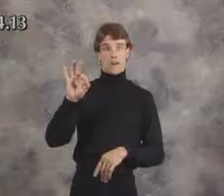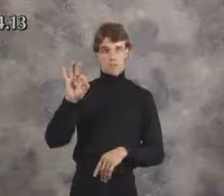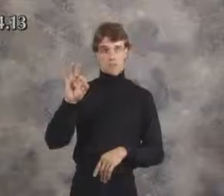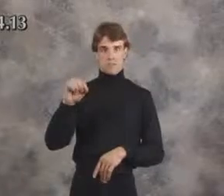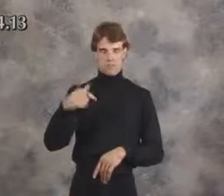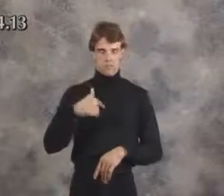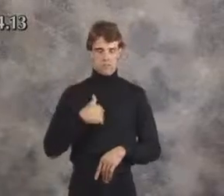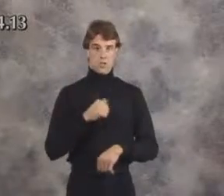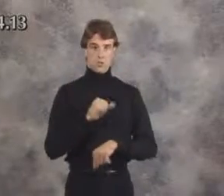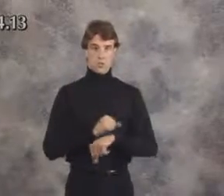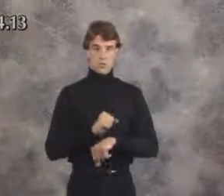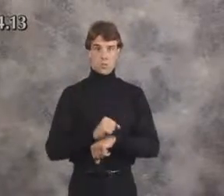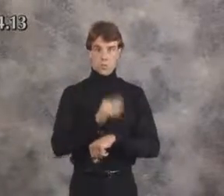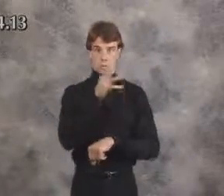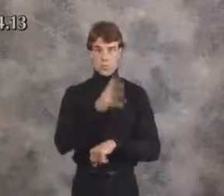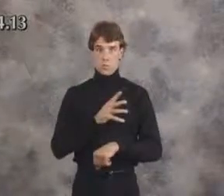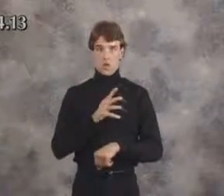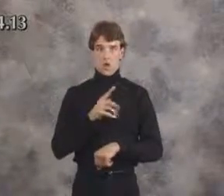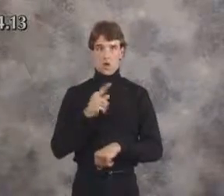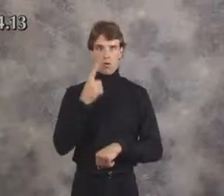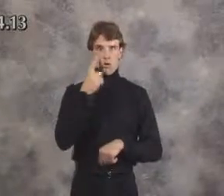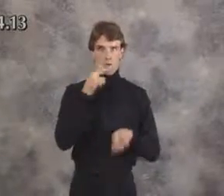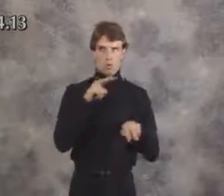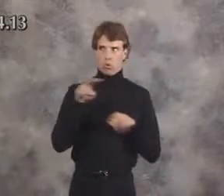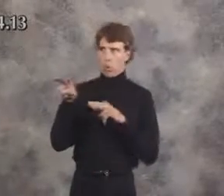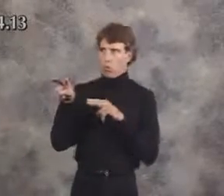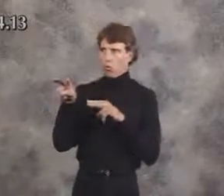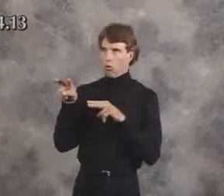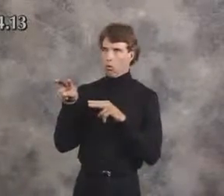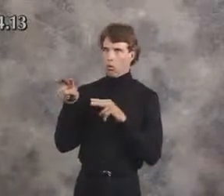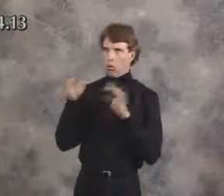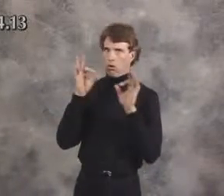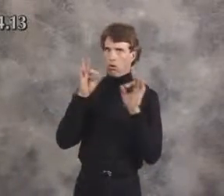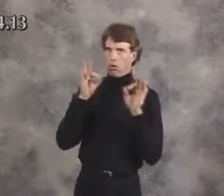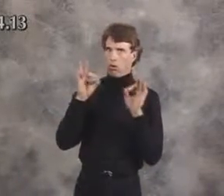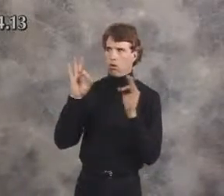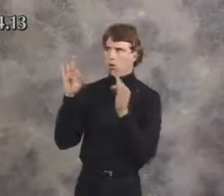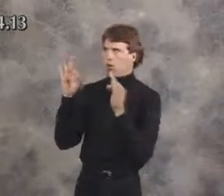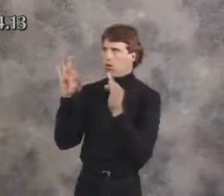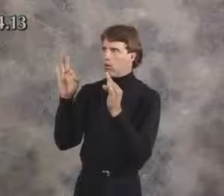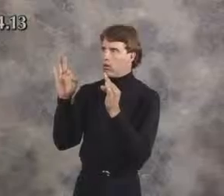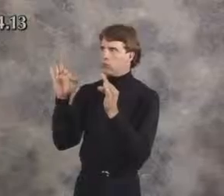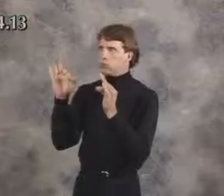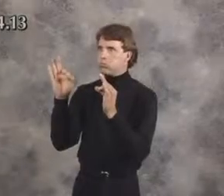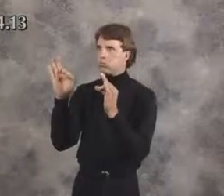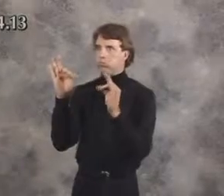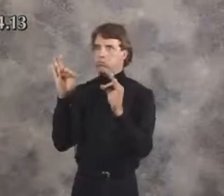9. The 9s are the cashier's eyes turning to notice